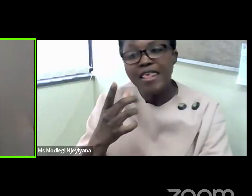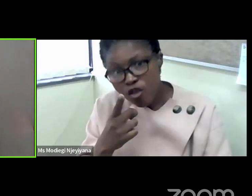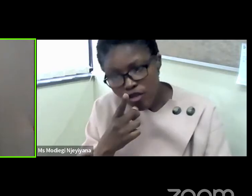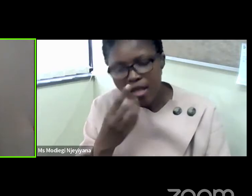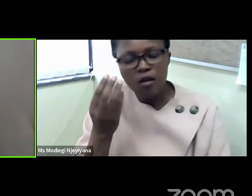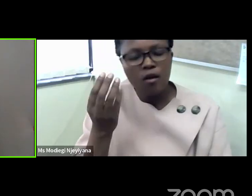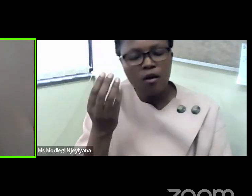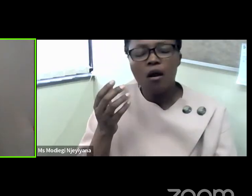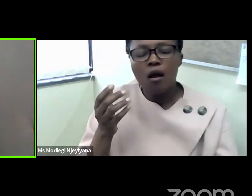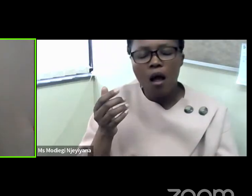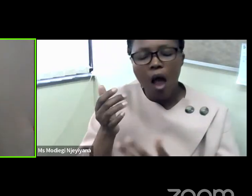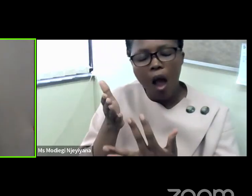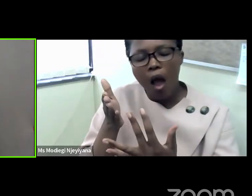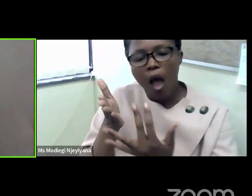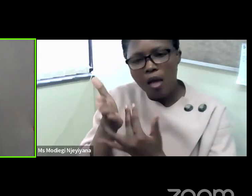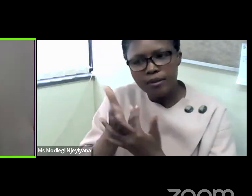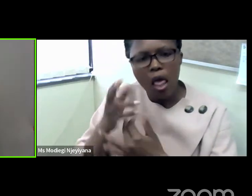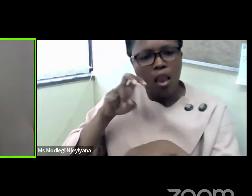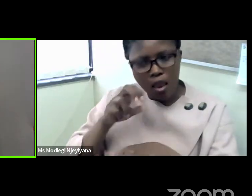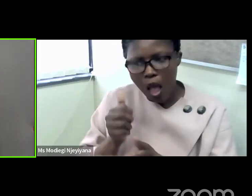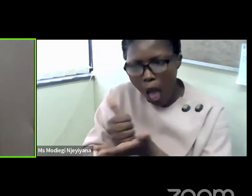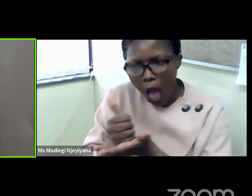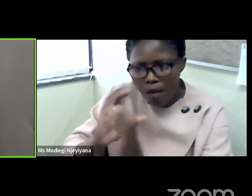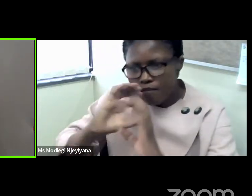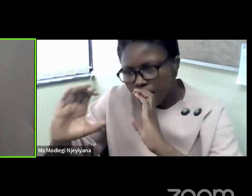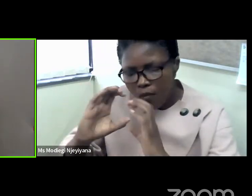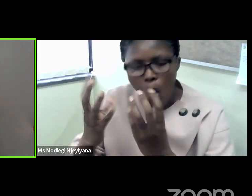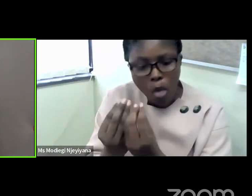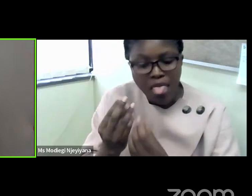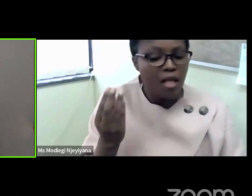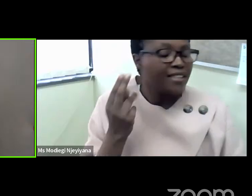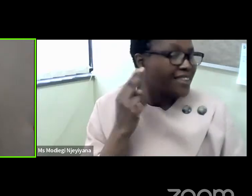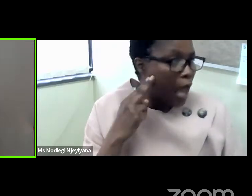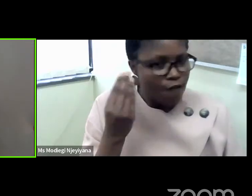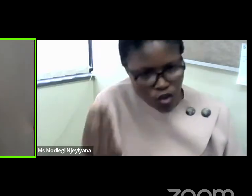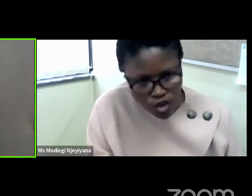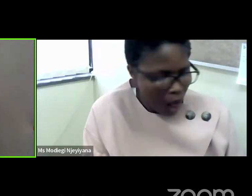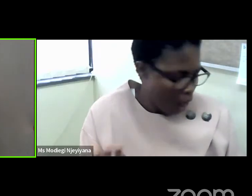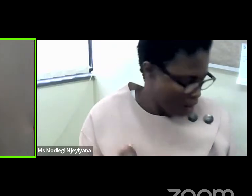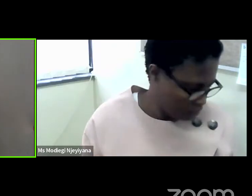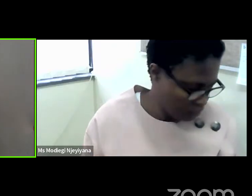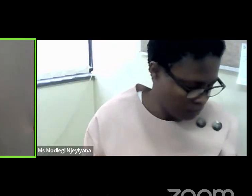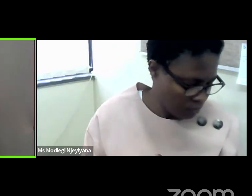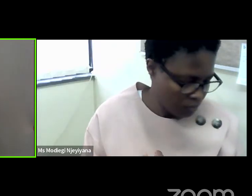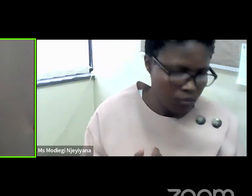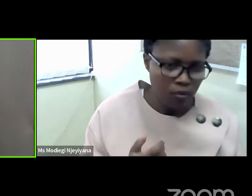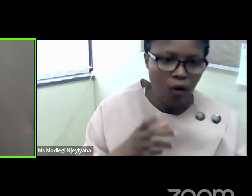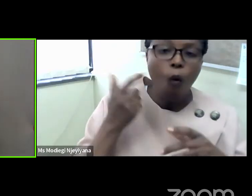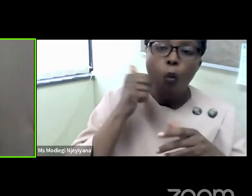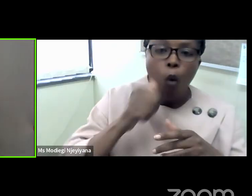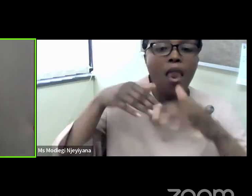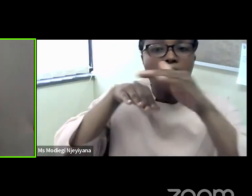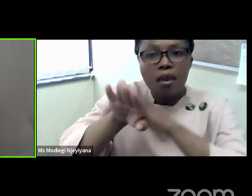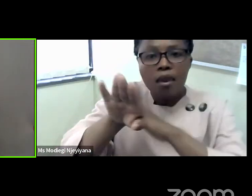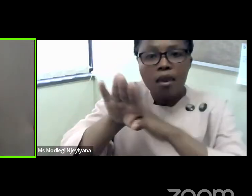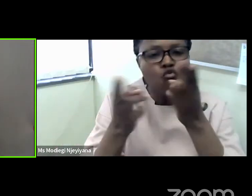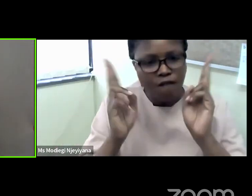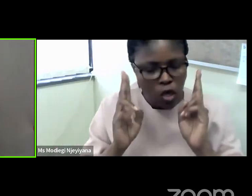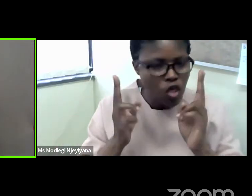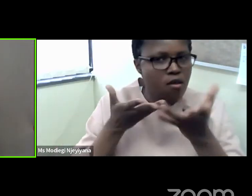Sometimes we have deaf parents with hearing students or hearing children. Those deaf parents should also have access to the